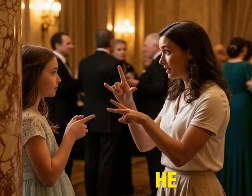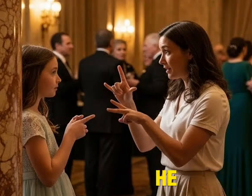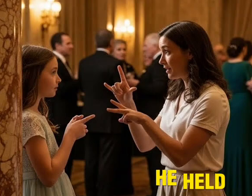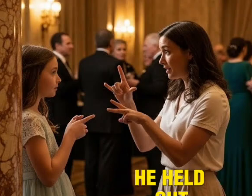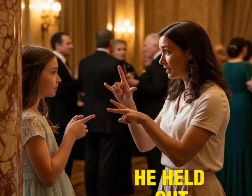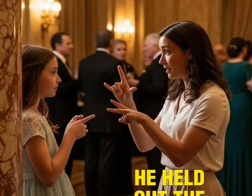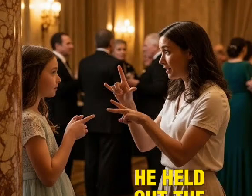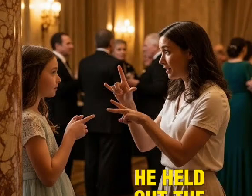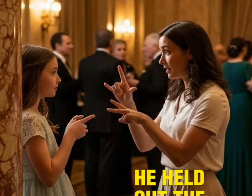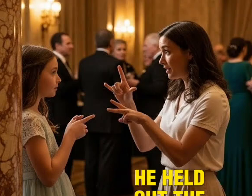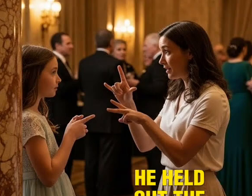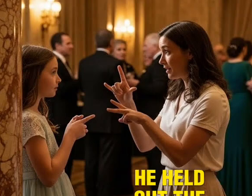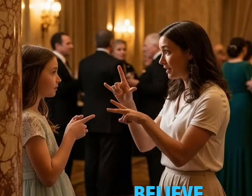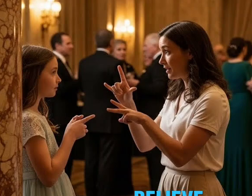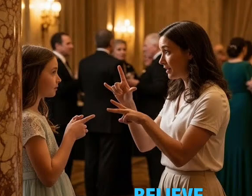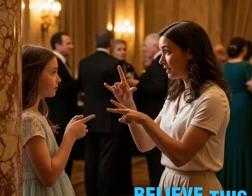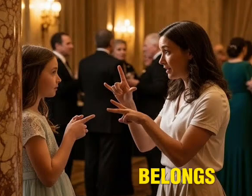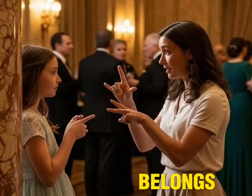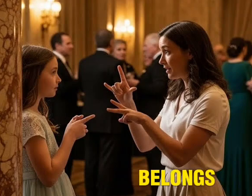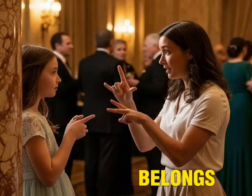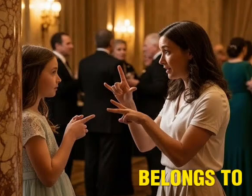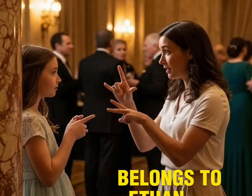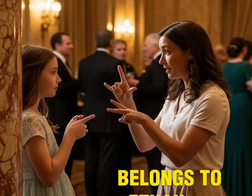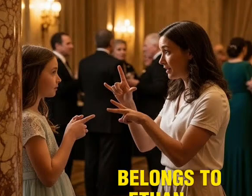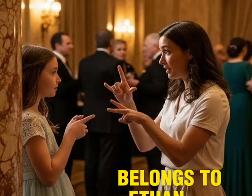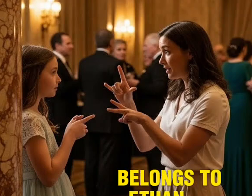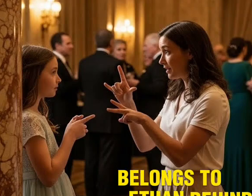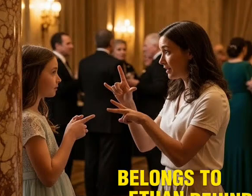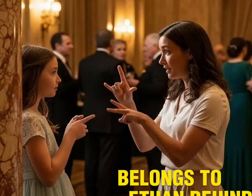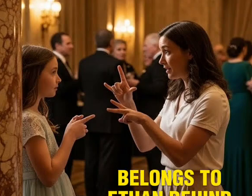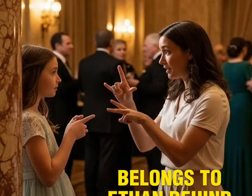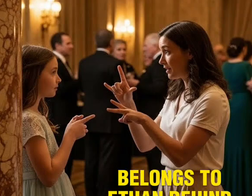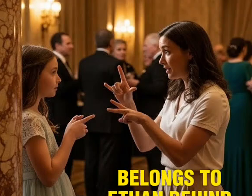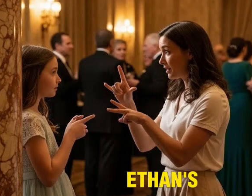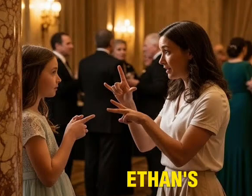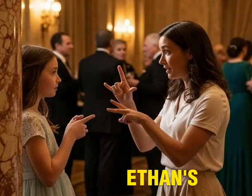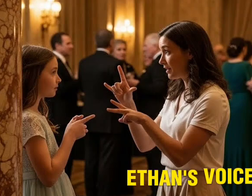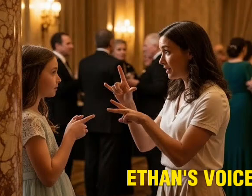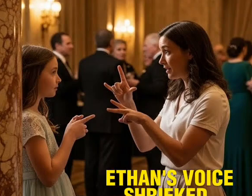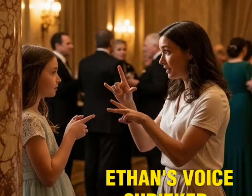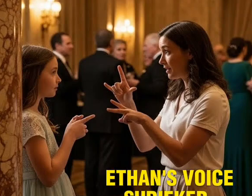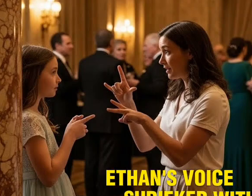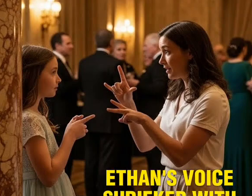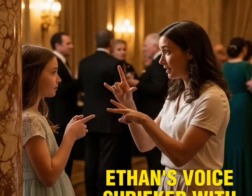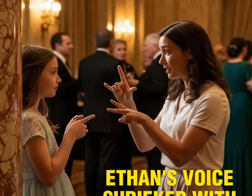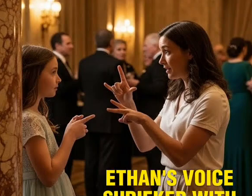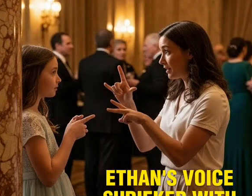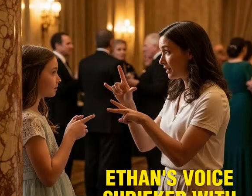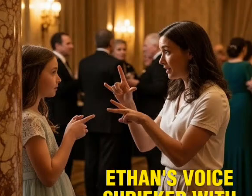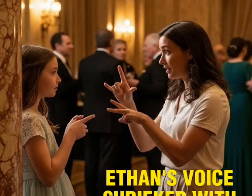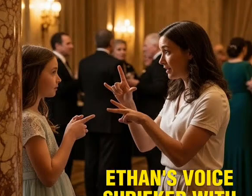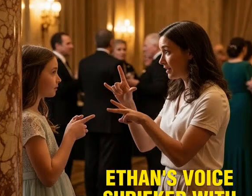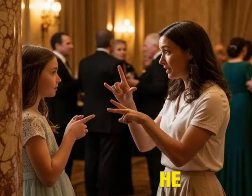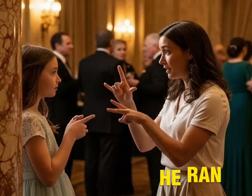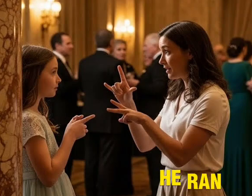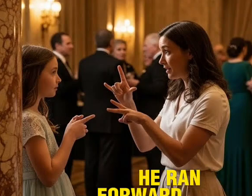held out the lion. "I believe this belongs to Ethan." Behind her, Ethan's voice shrieked with delight. "Roar." He ran